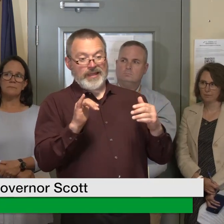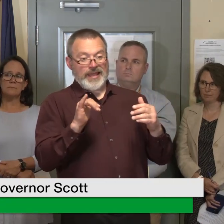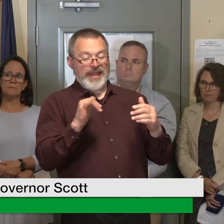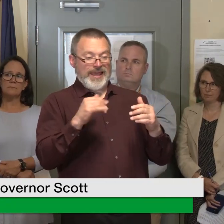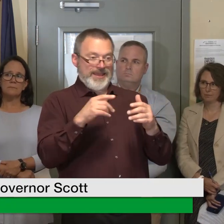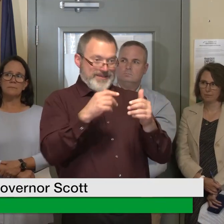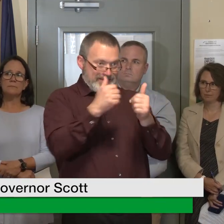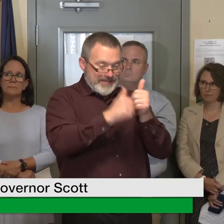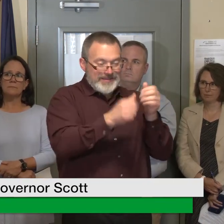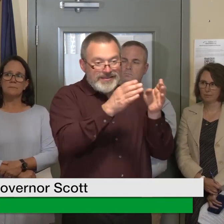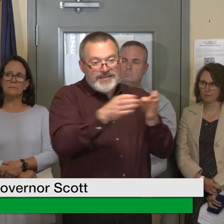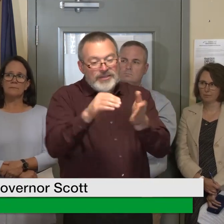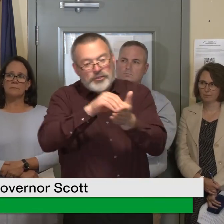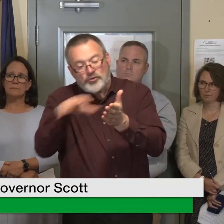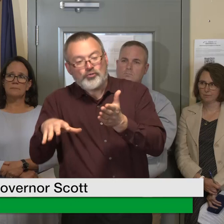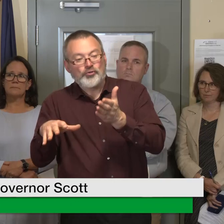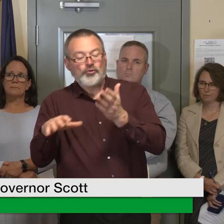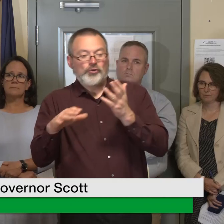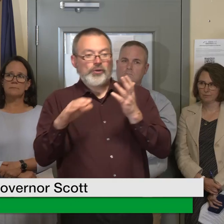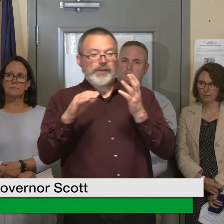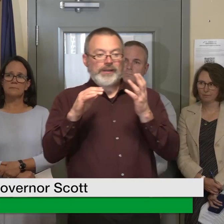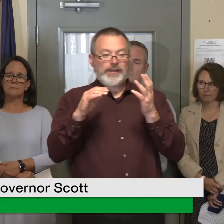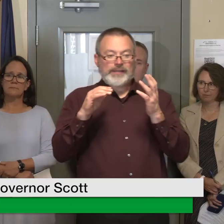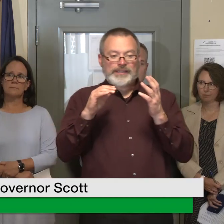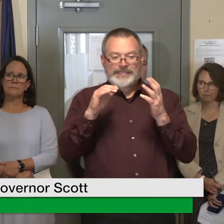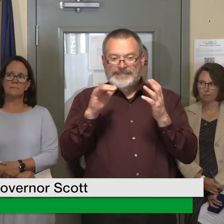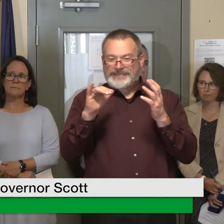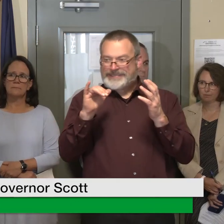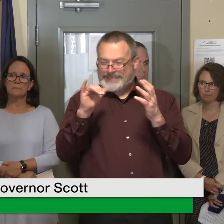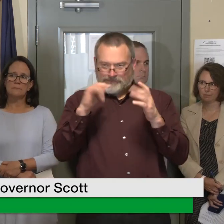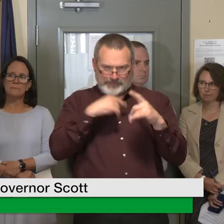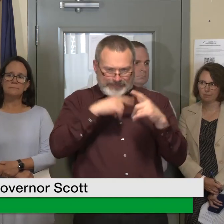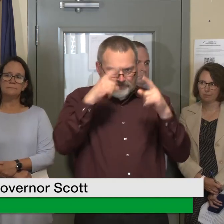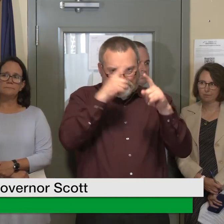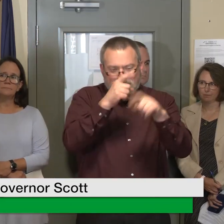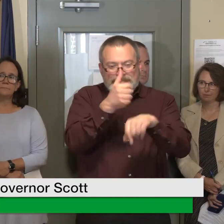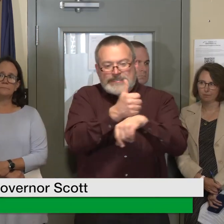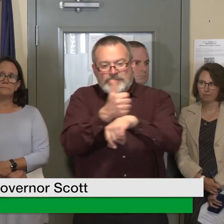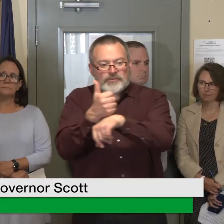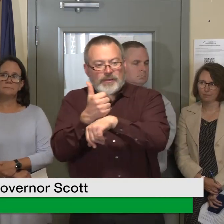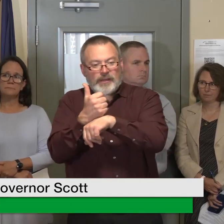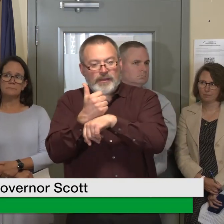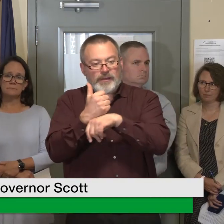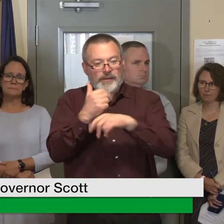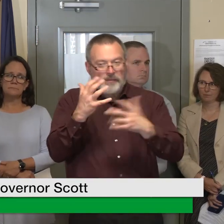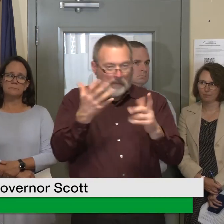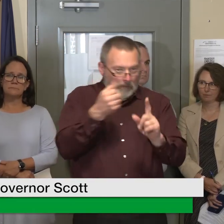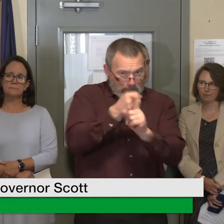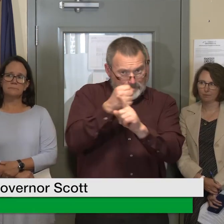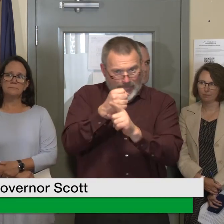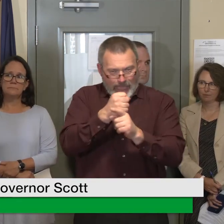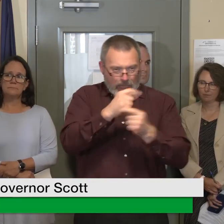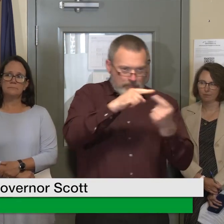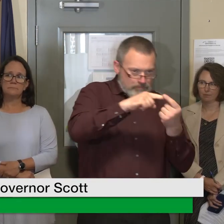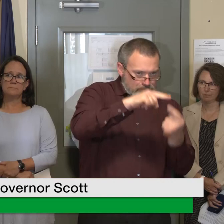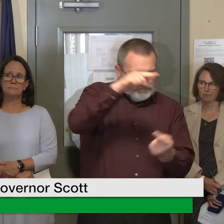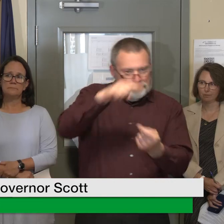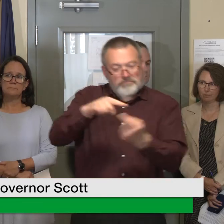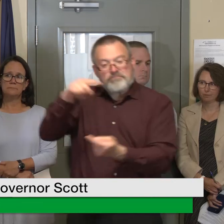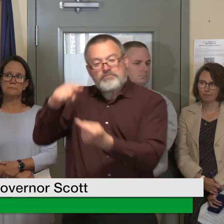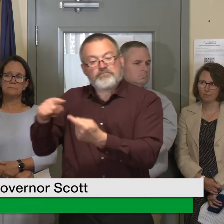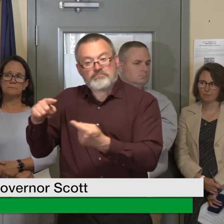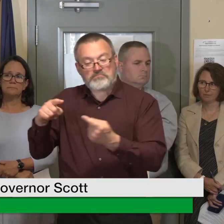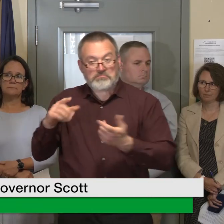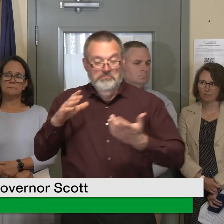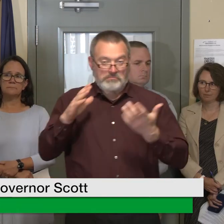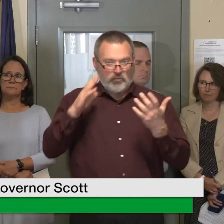per pupil weighting that was implemented, could actually see a lesser amount than they paid last year, but